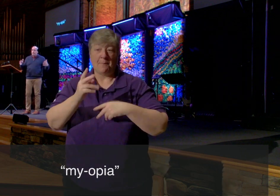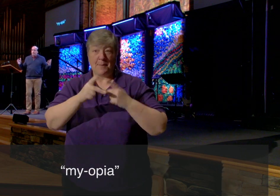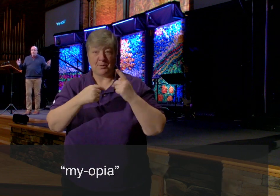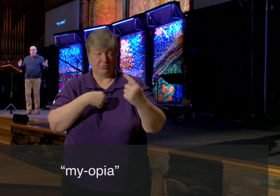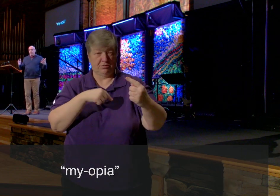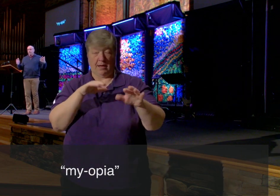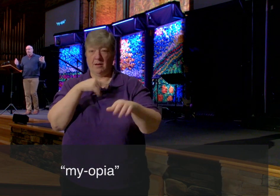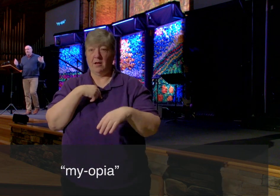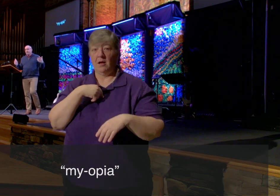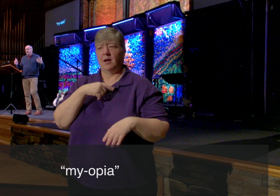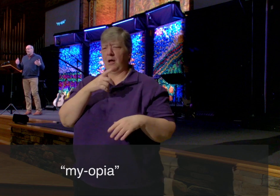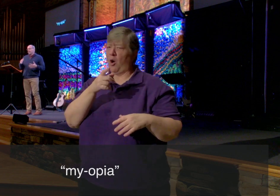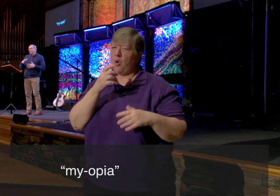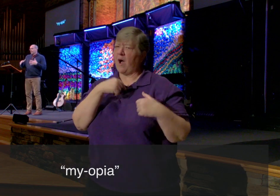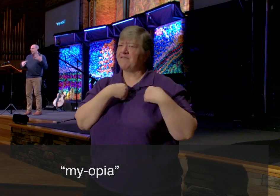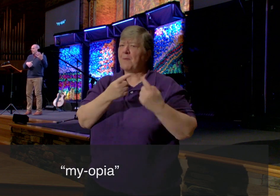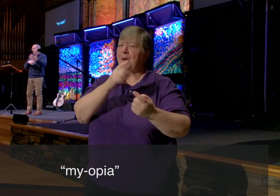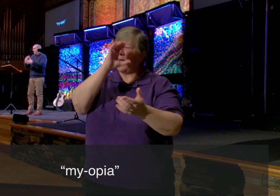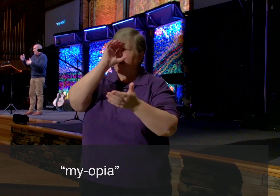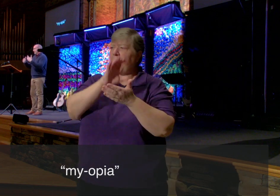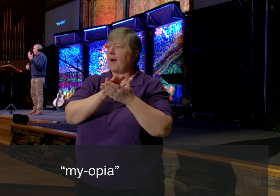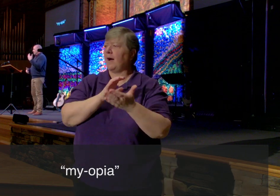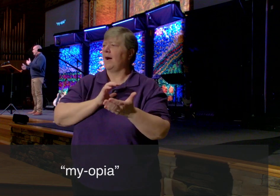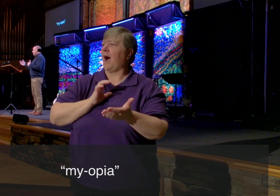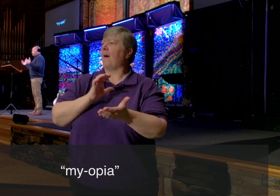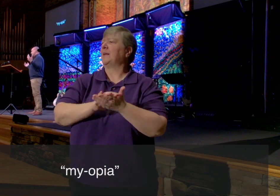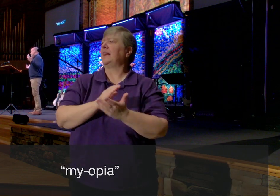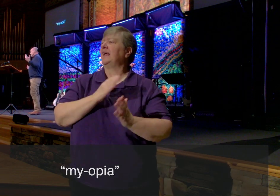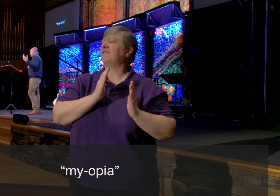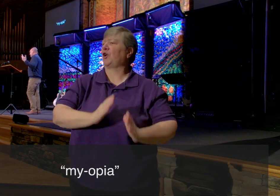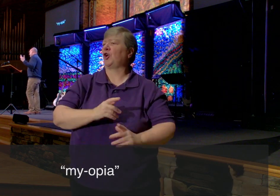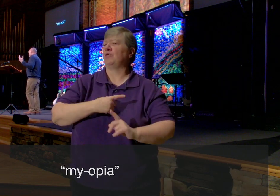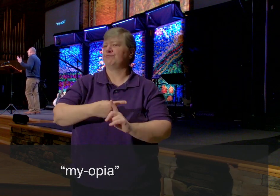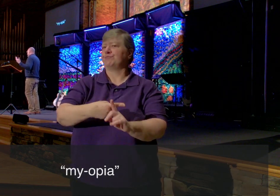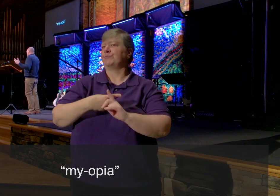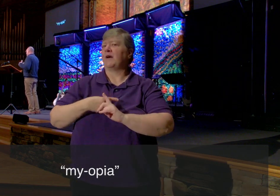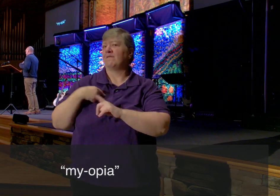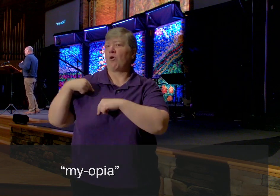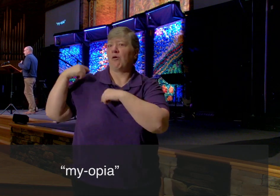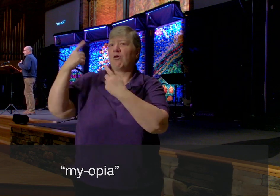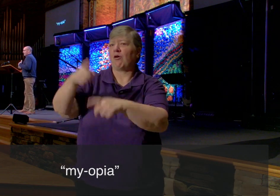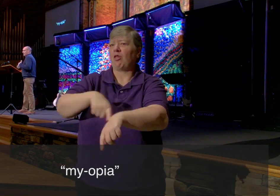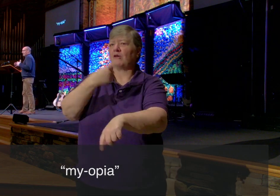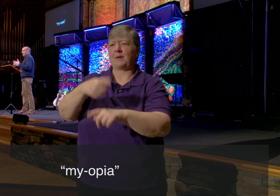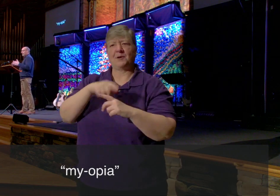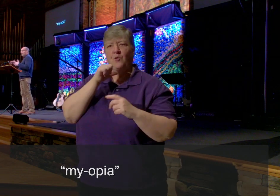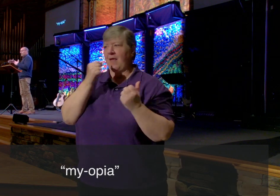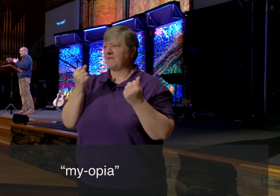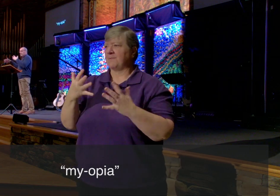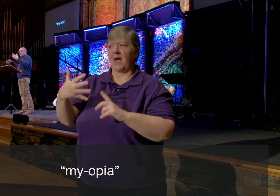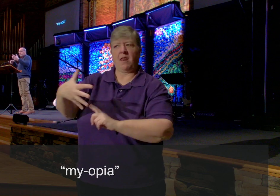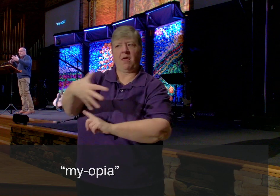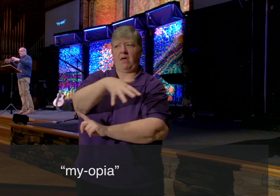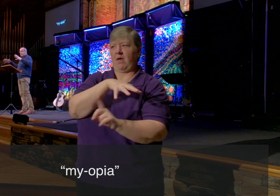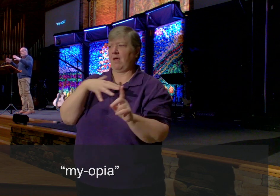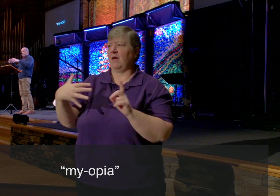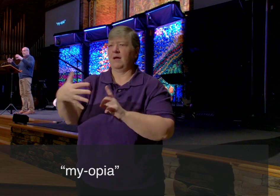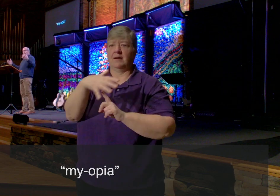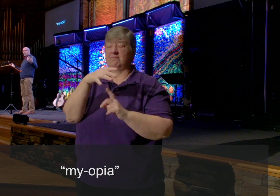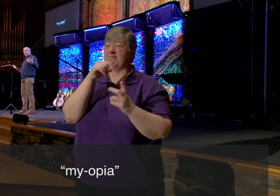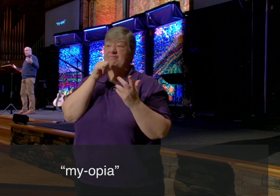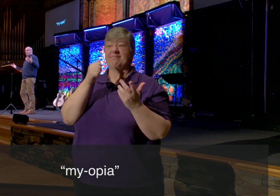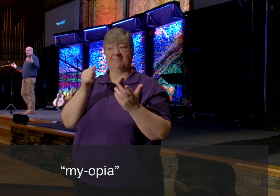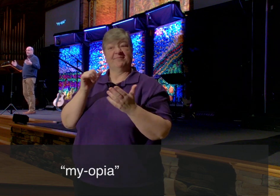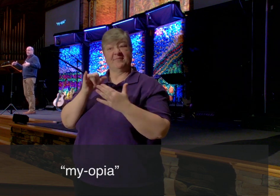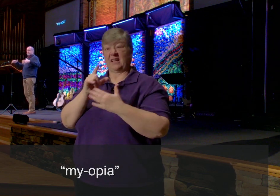me, Kirk, you know, I've been a believer a long, long time, and I don't really have a whole lot of unbelievers in my life. And that, unfortunately,